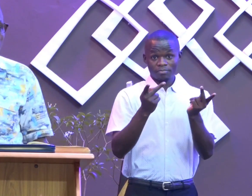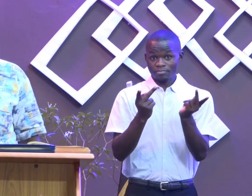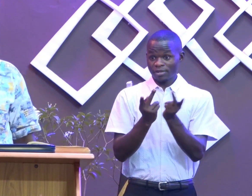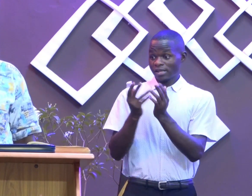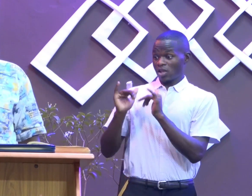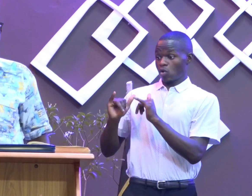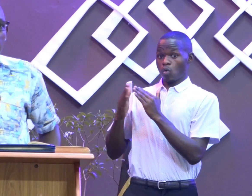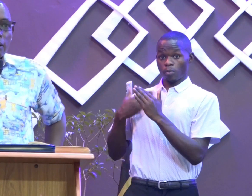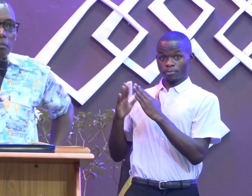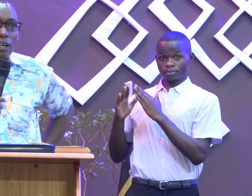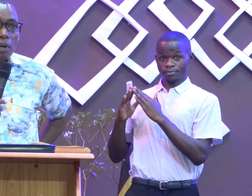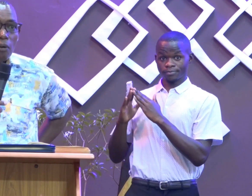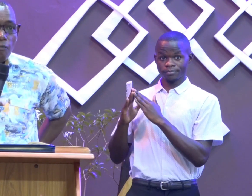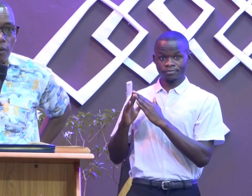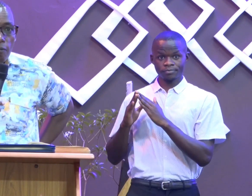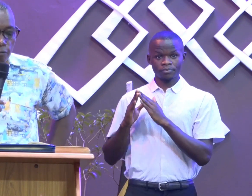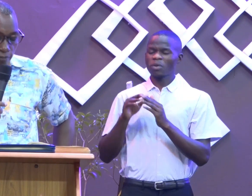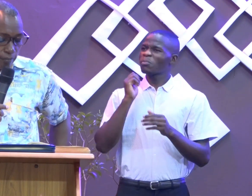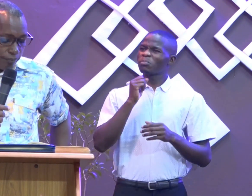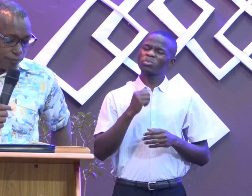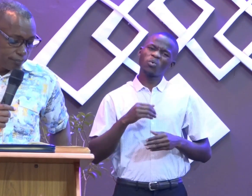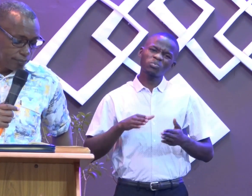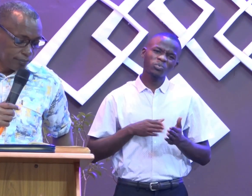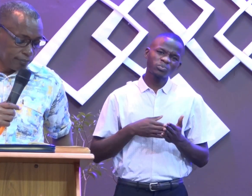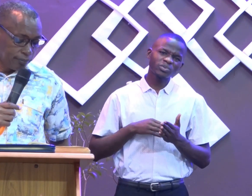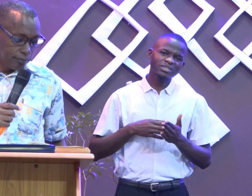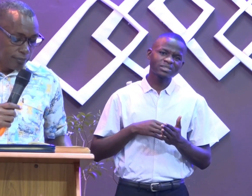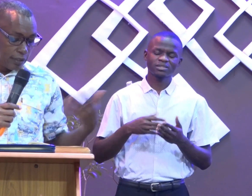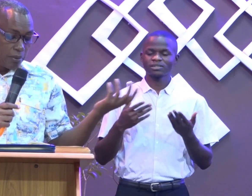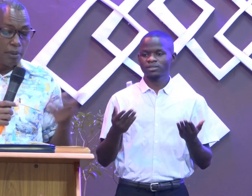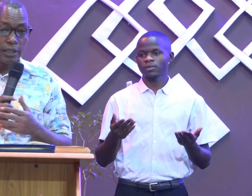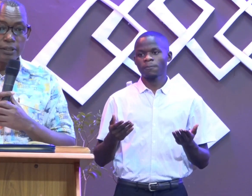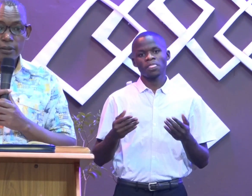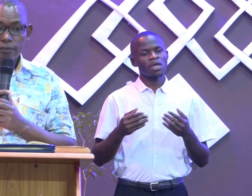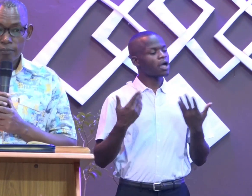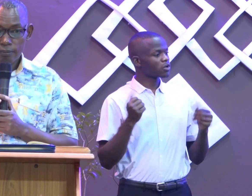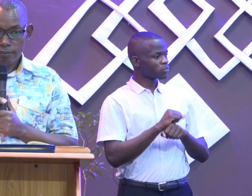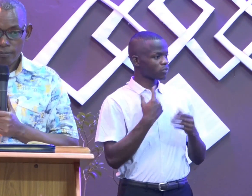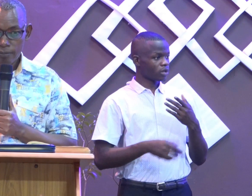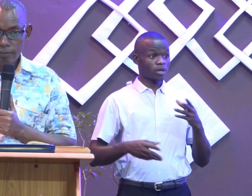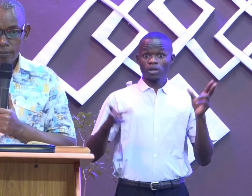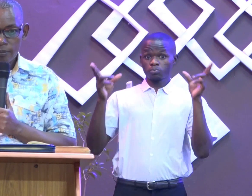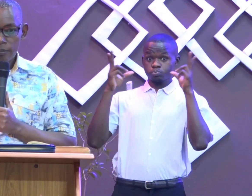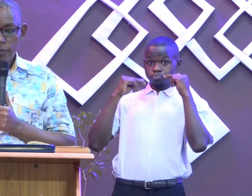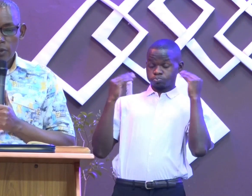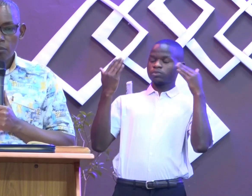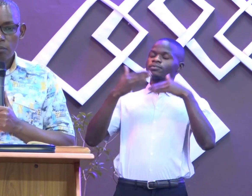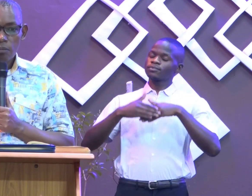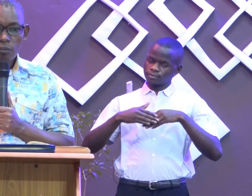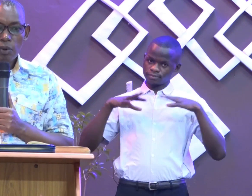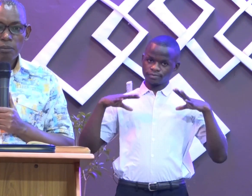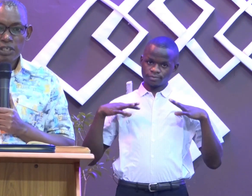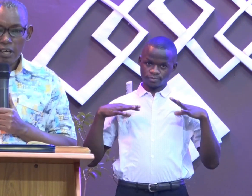family at our place of residence. Bali bagonvu gonvu. They used to be weak. Ebibaka ekiro. And they rested at